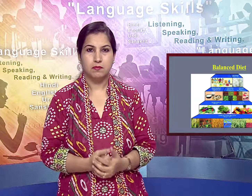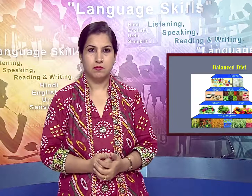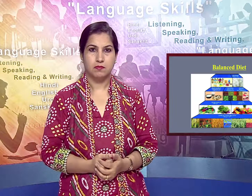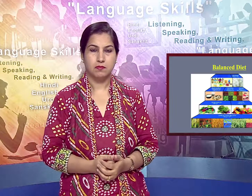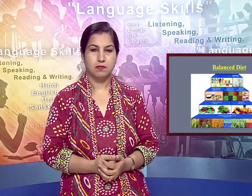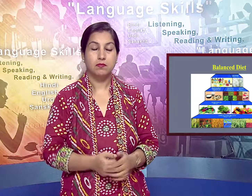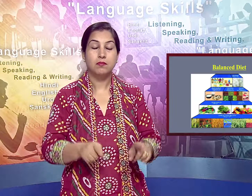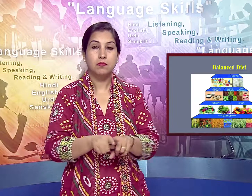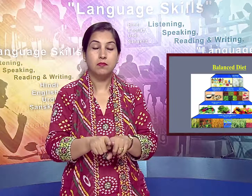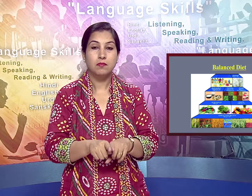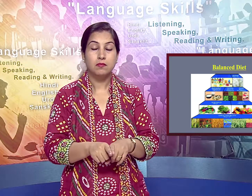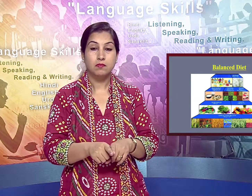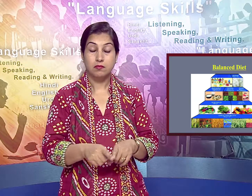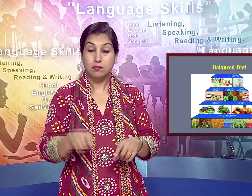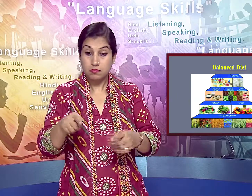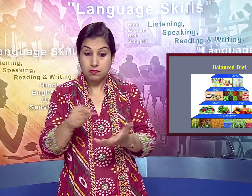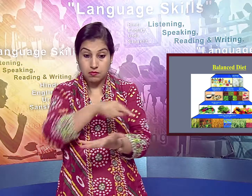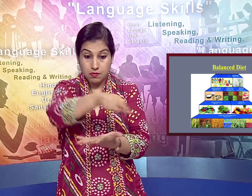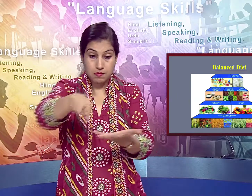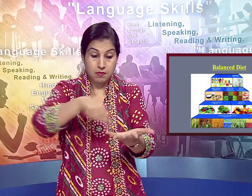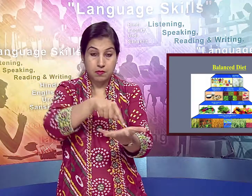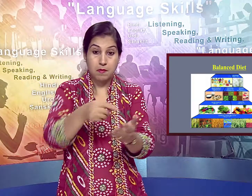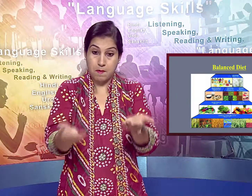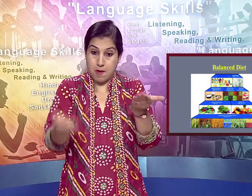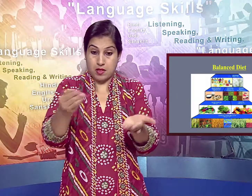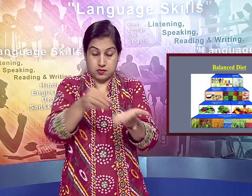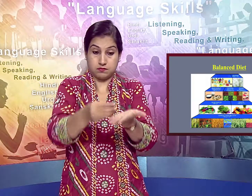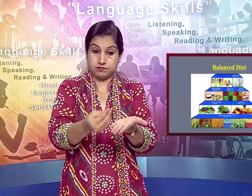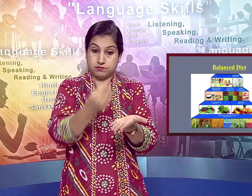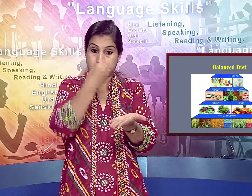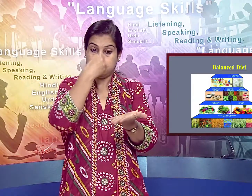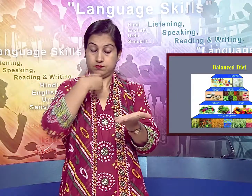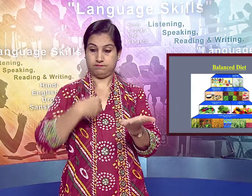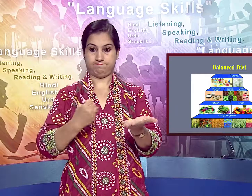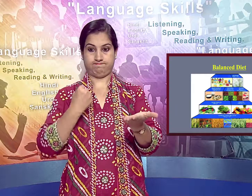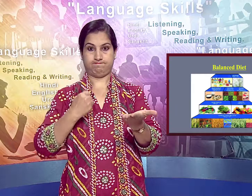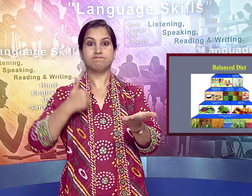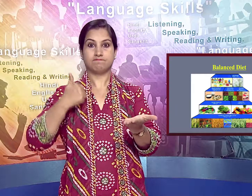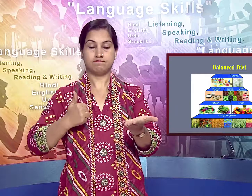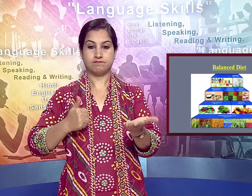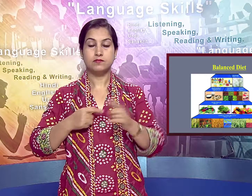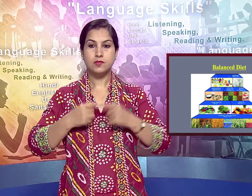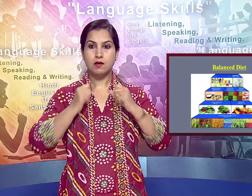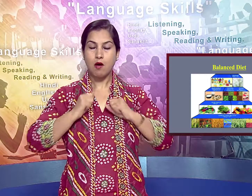Balanced diet gives good nutrition, which maximizes the energy level and